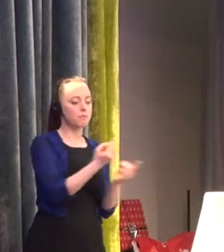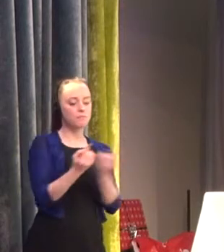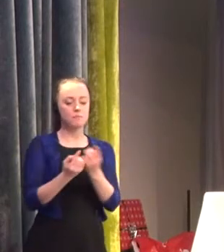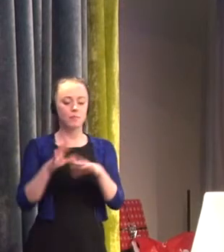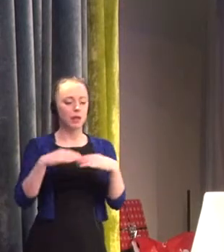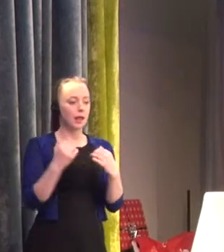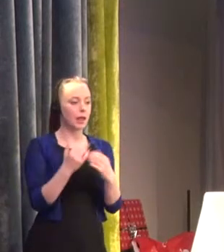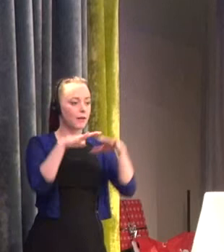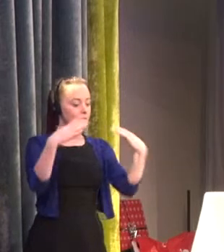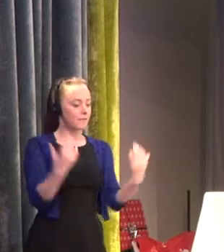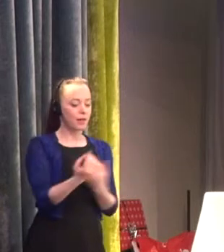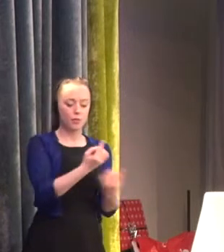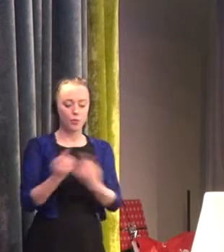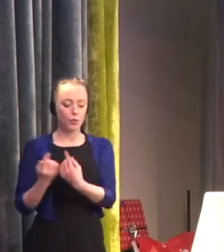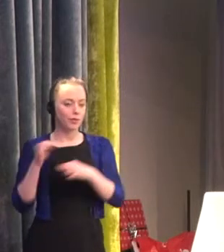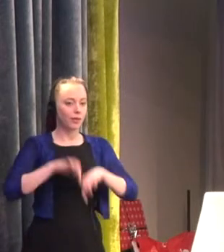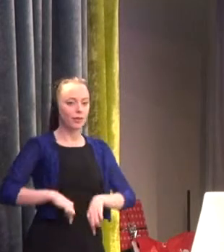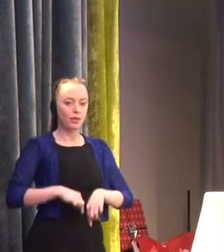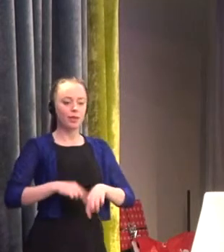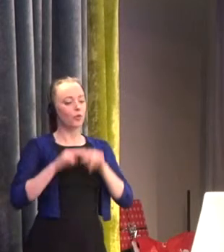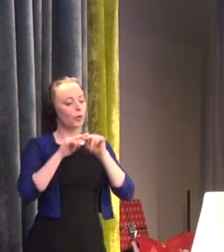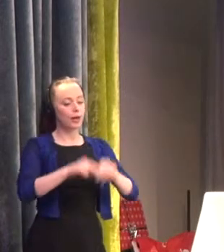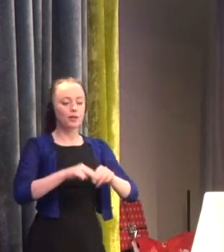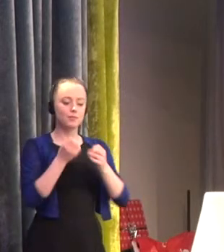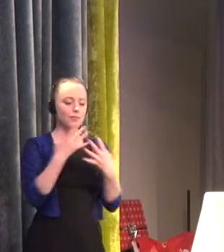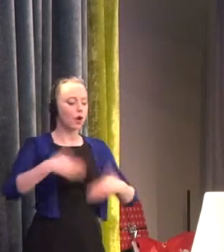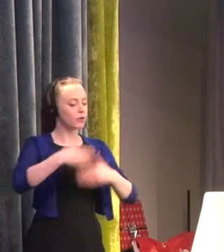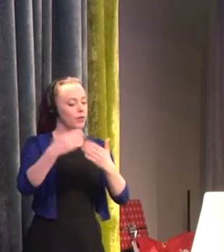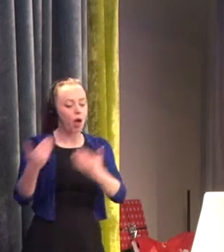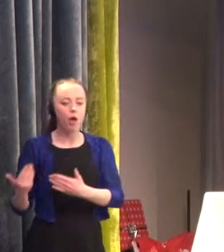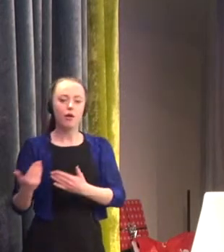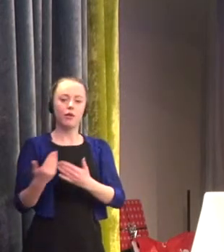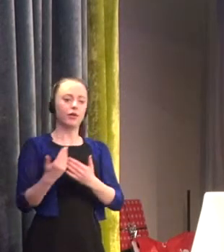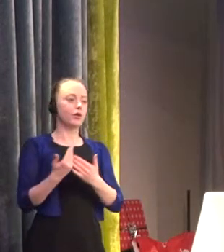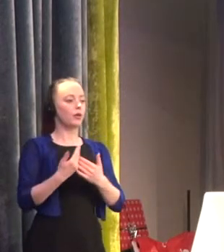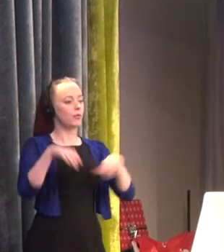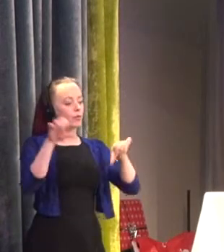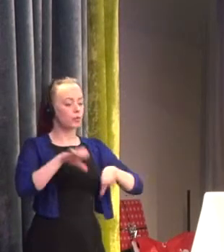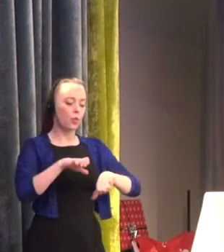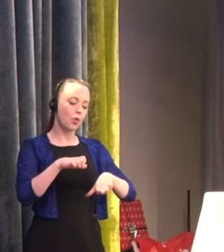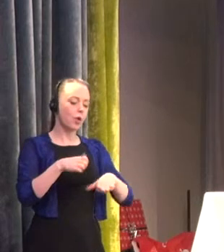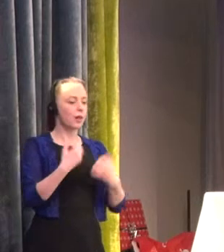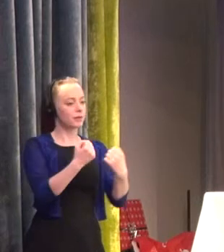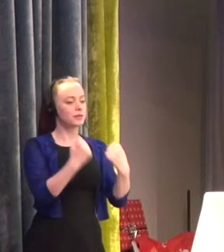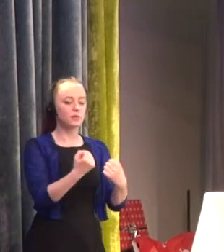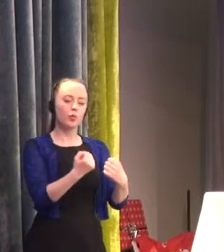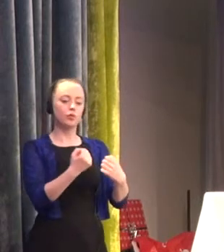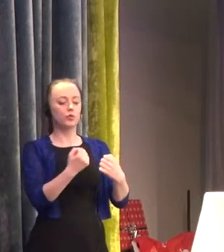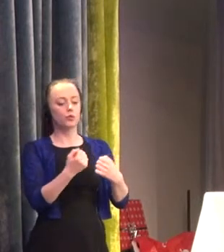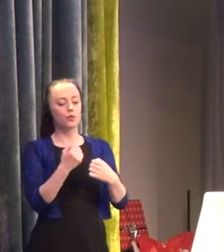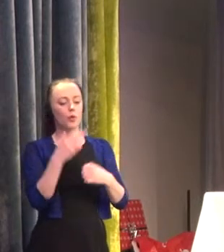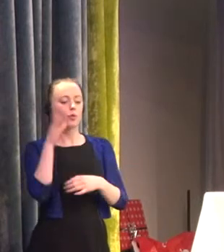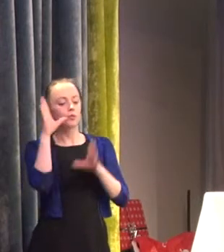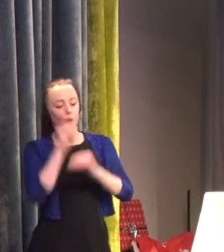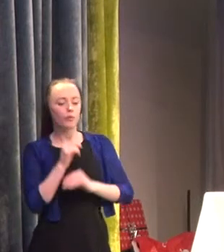on inaccessible transportation, staying with friends, coming together, without legal backgrounds, without advocacy